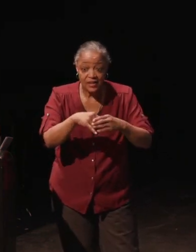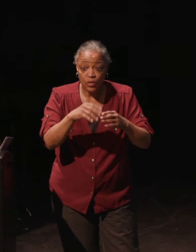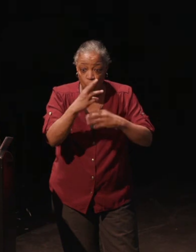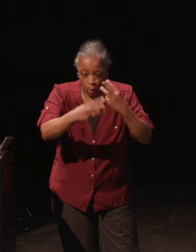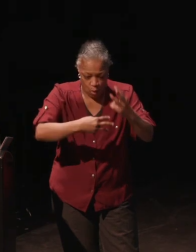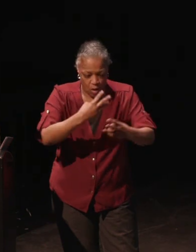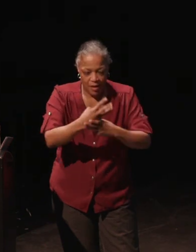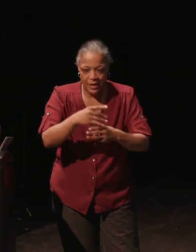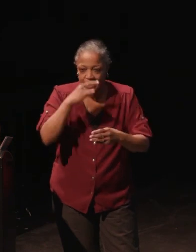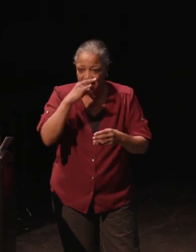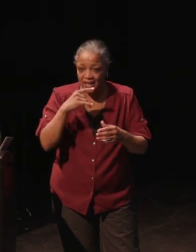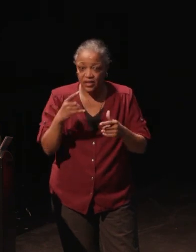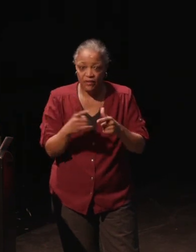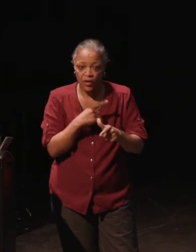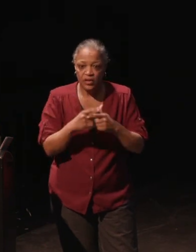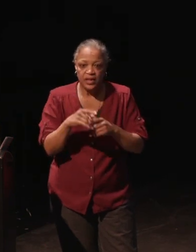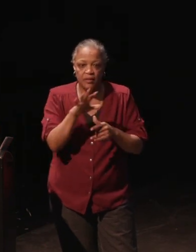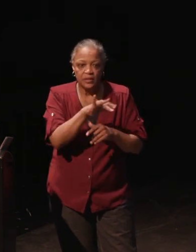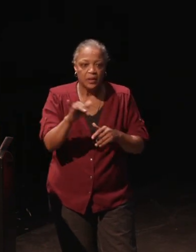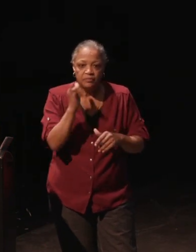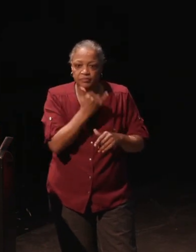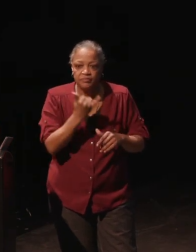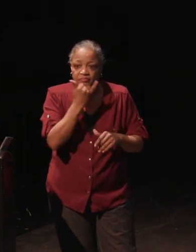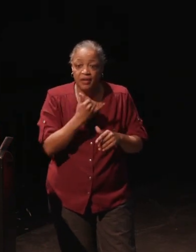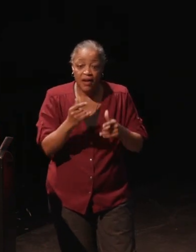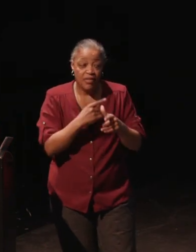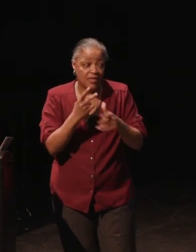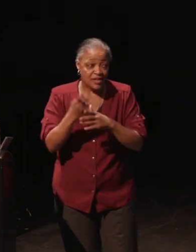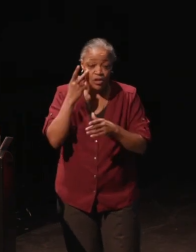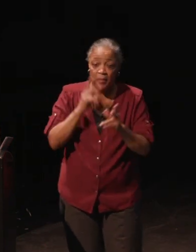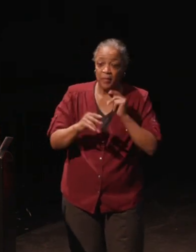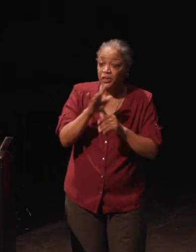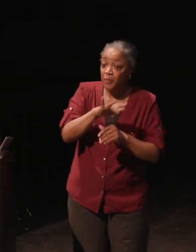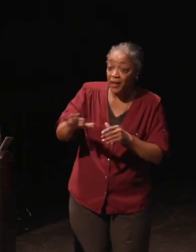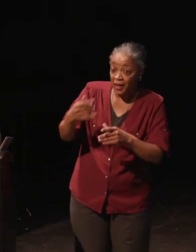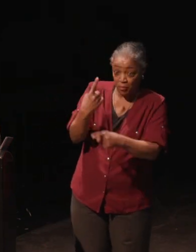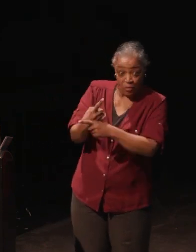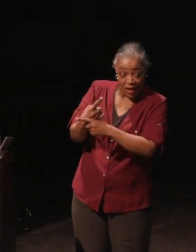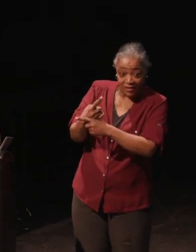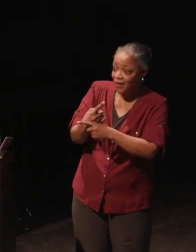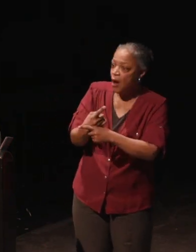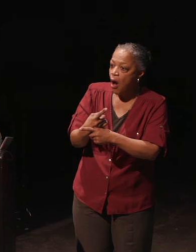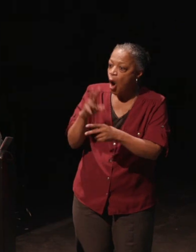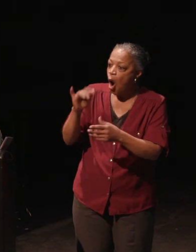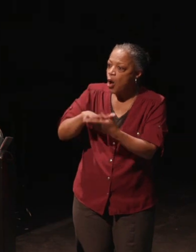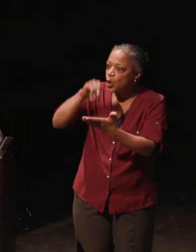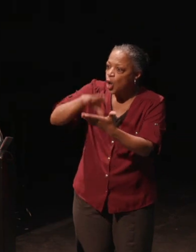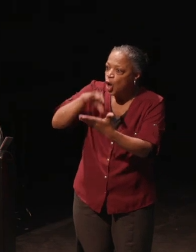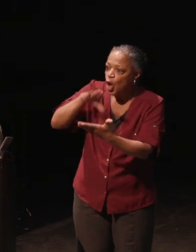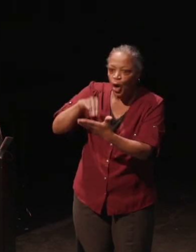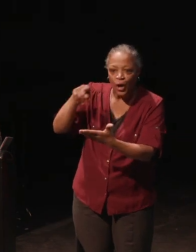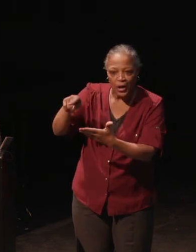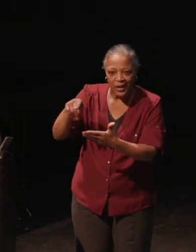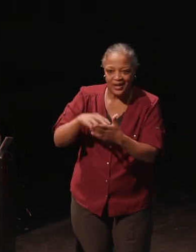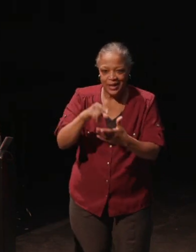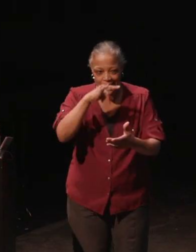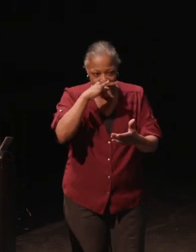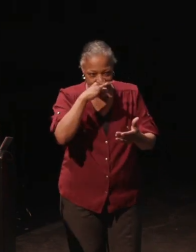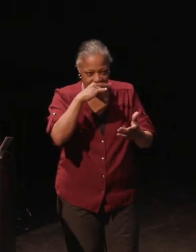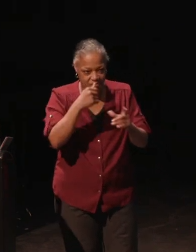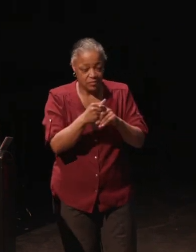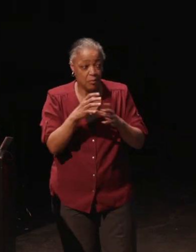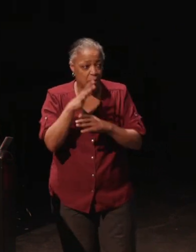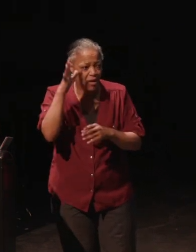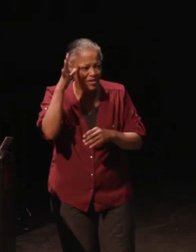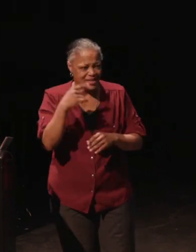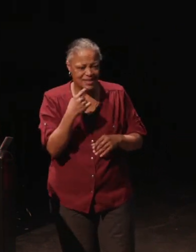were kids who first they were misspelling things, but then they saw people spelling them correctly, and they learned. There were kids who